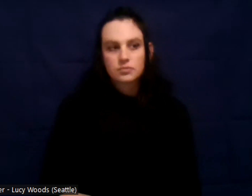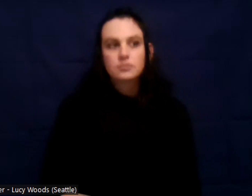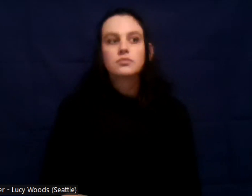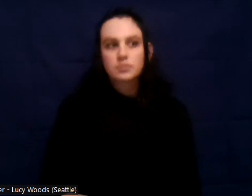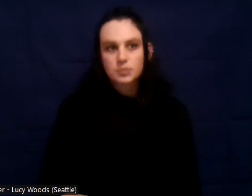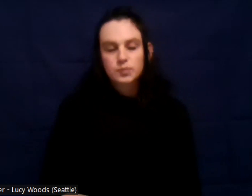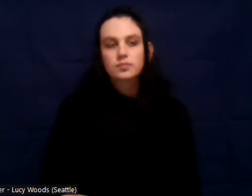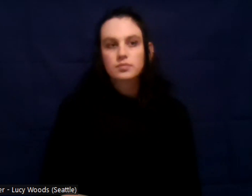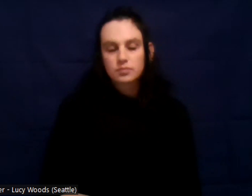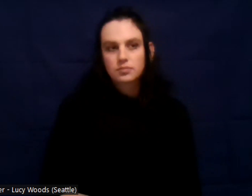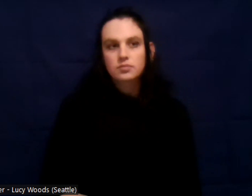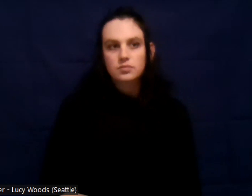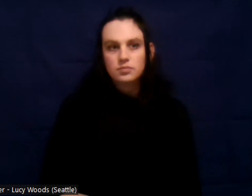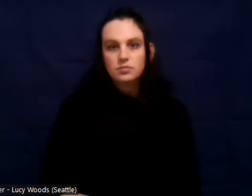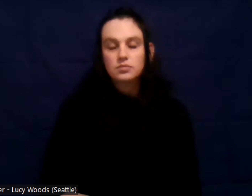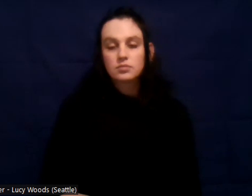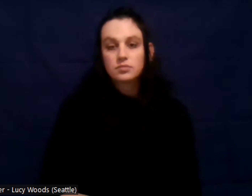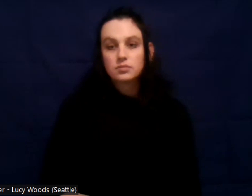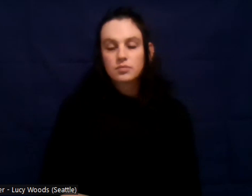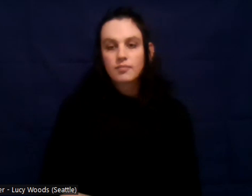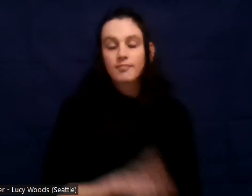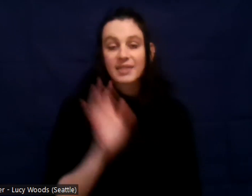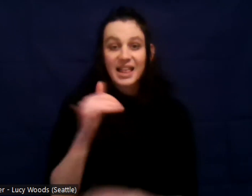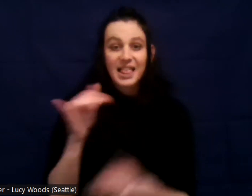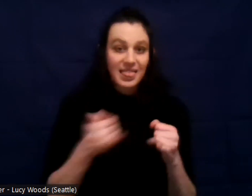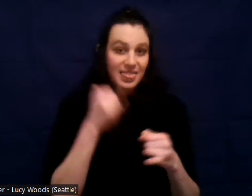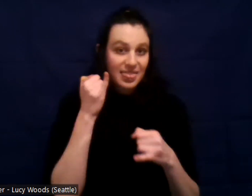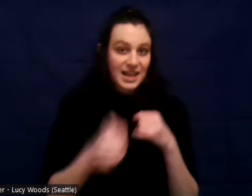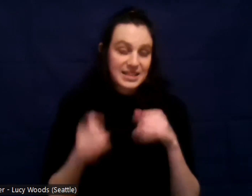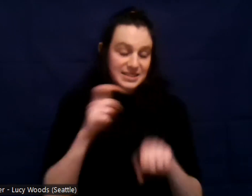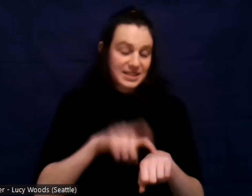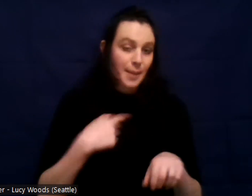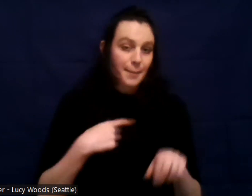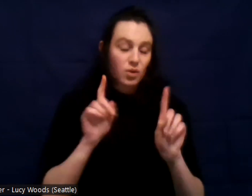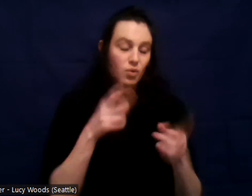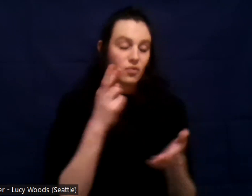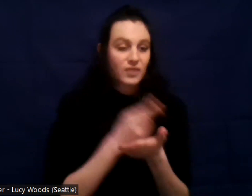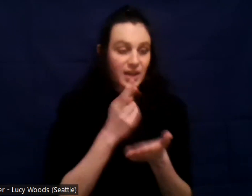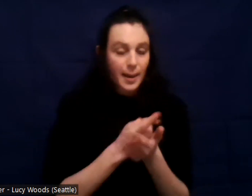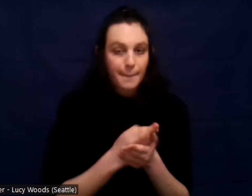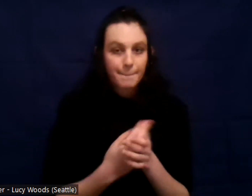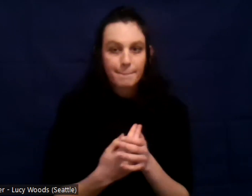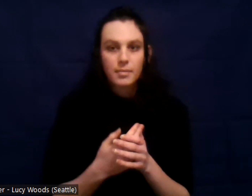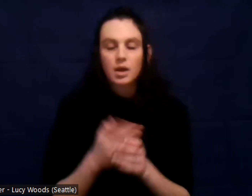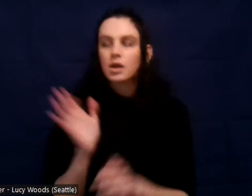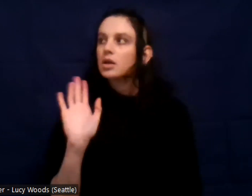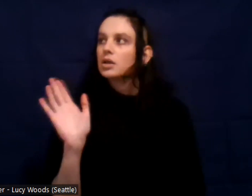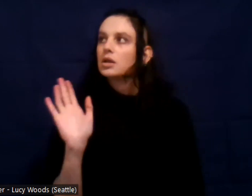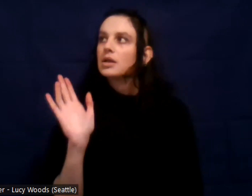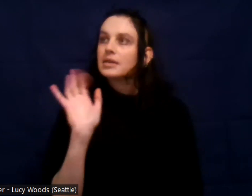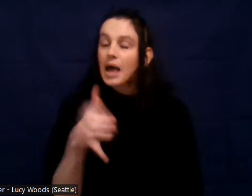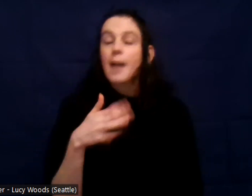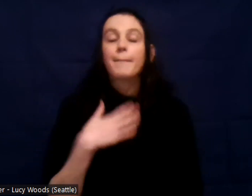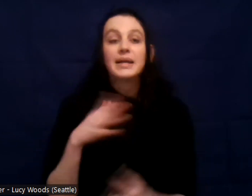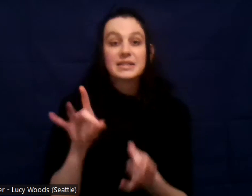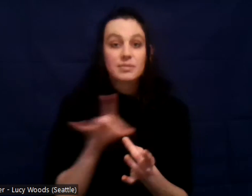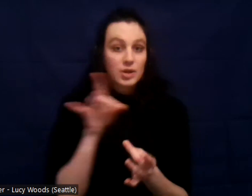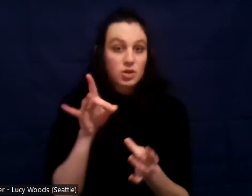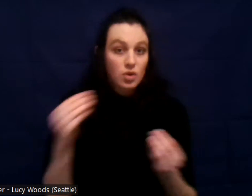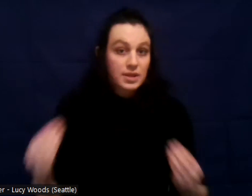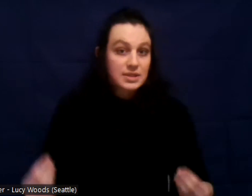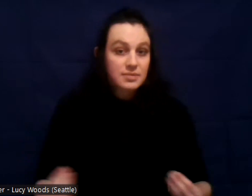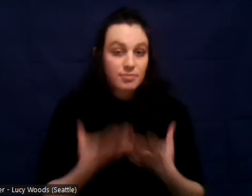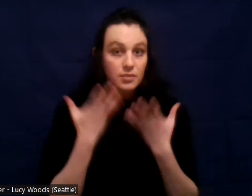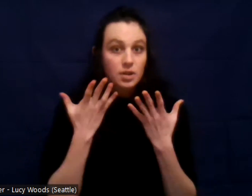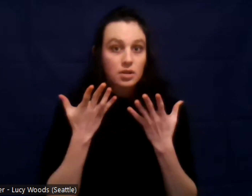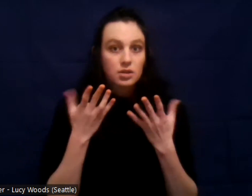uh so that was it. That was the last time. Third time I don't know, that was my spiritual experience.